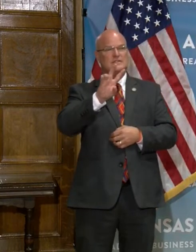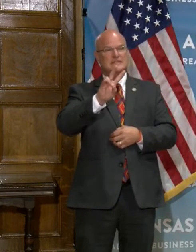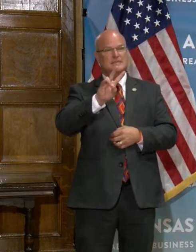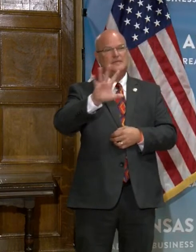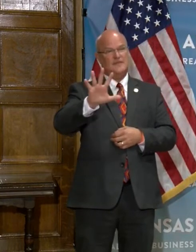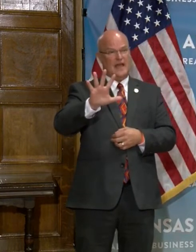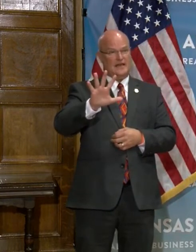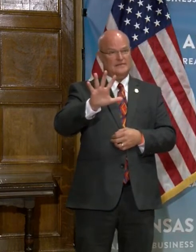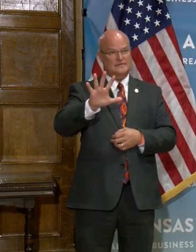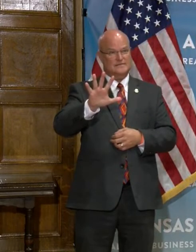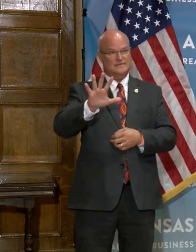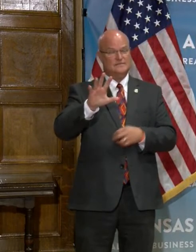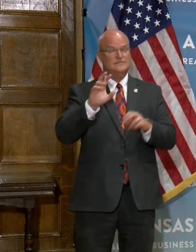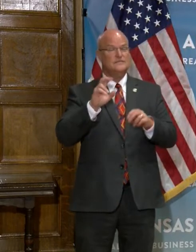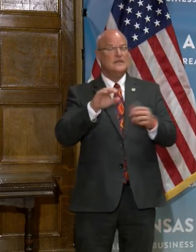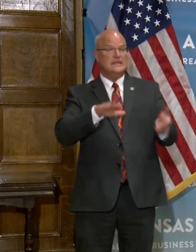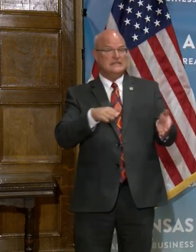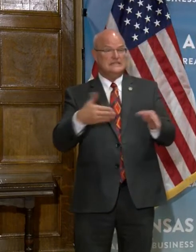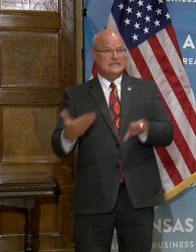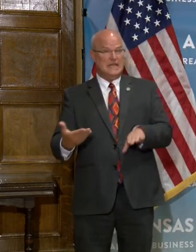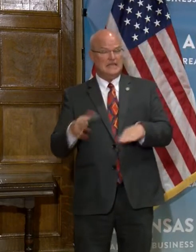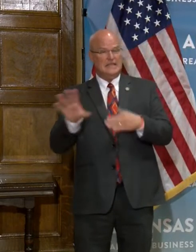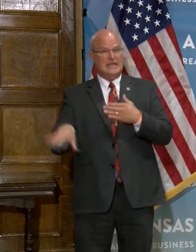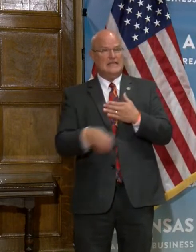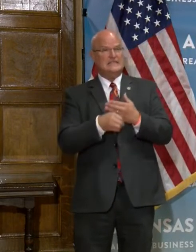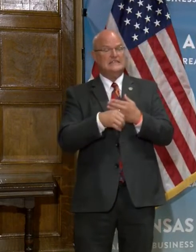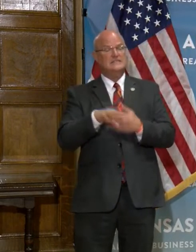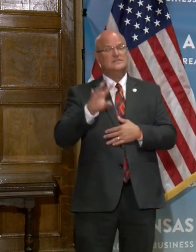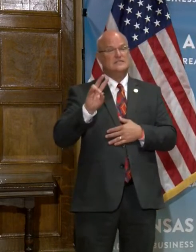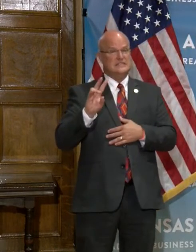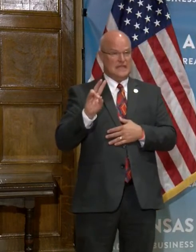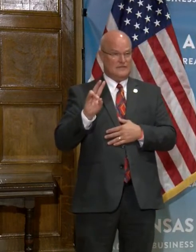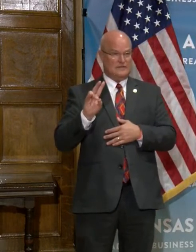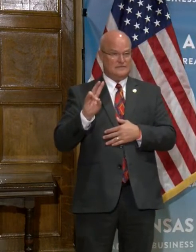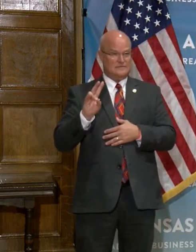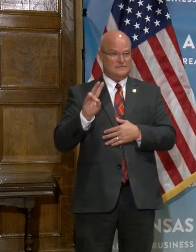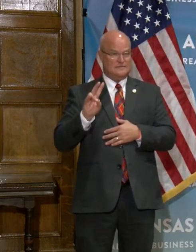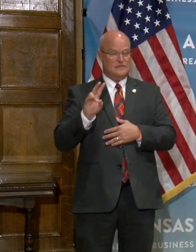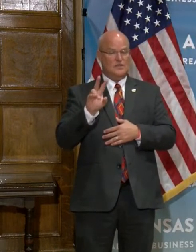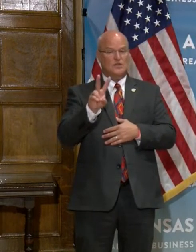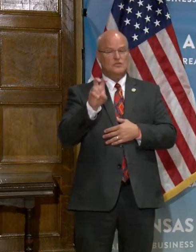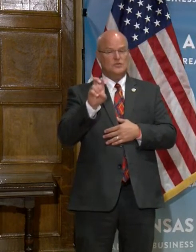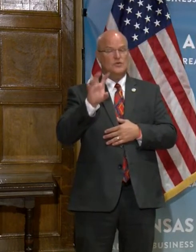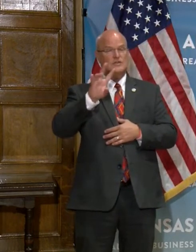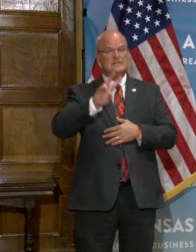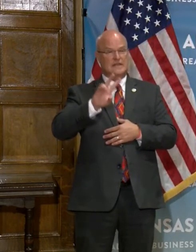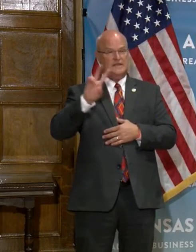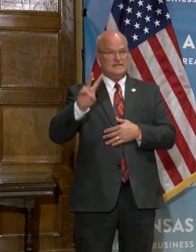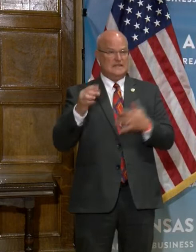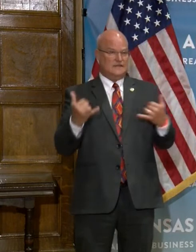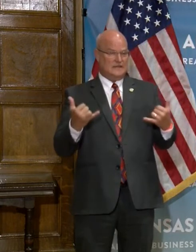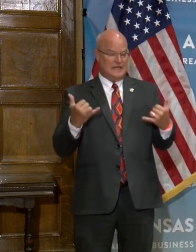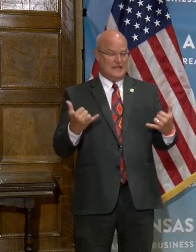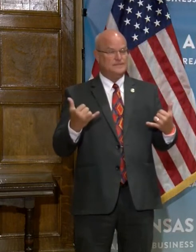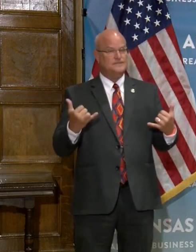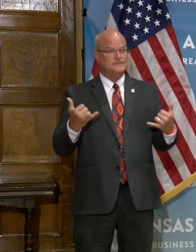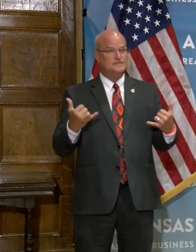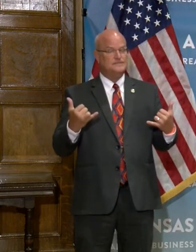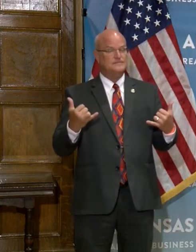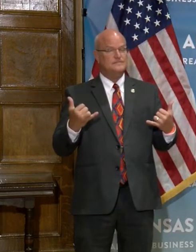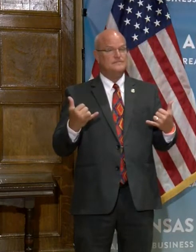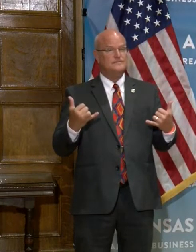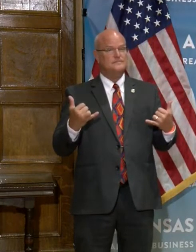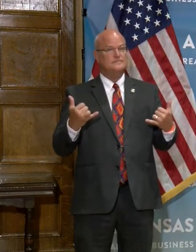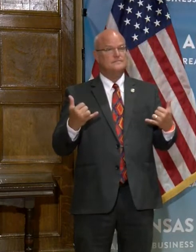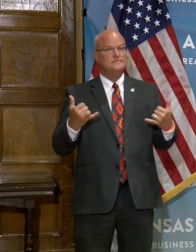275. In terms of our deaths, we've had an additional 7 deaths. 277 is what that brings us